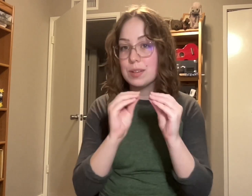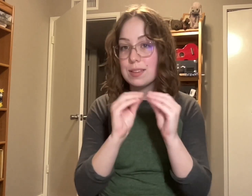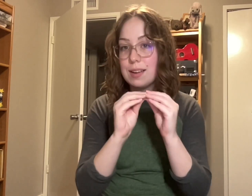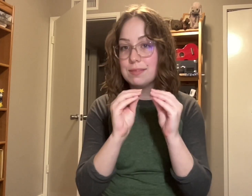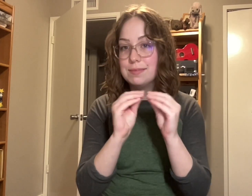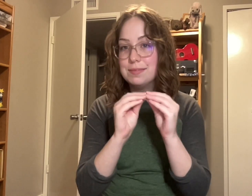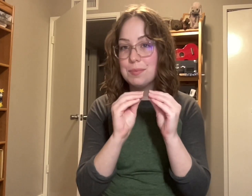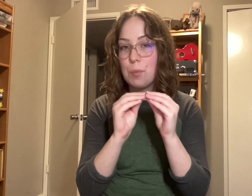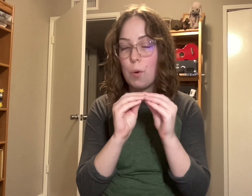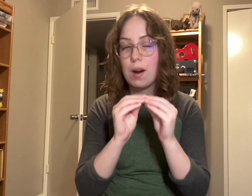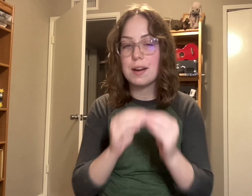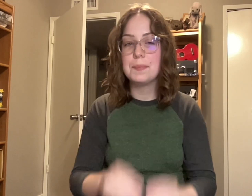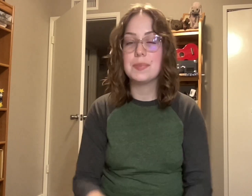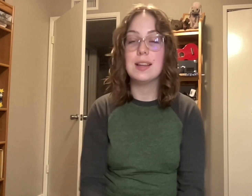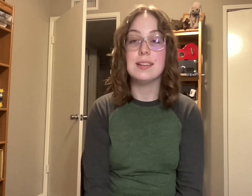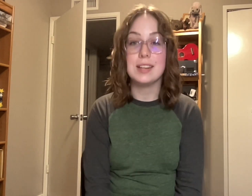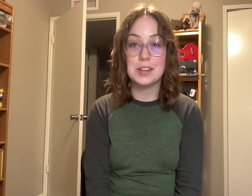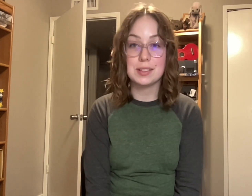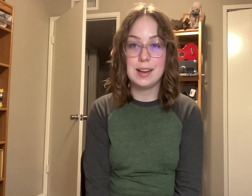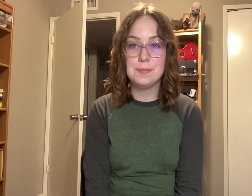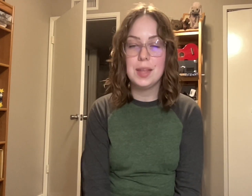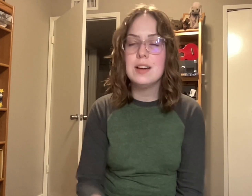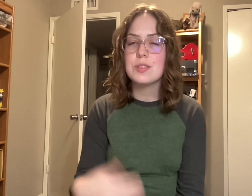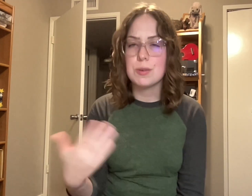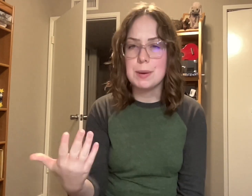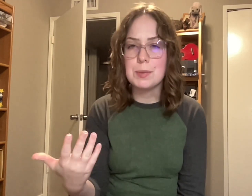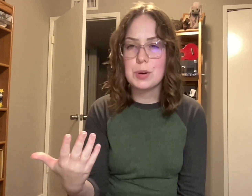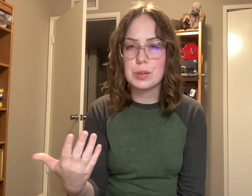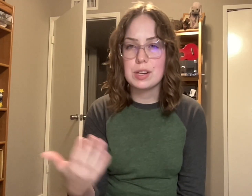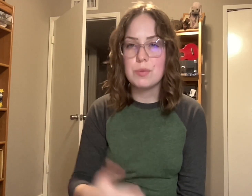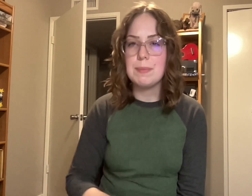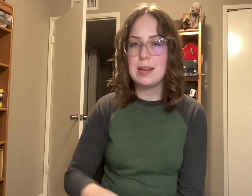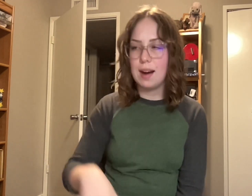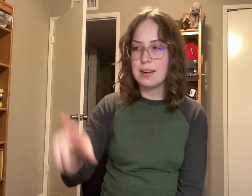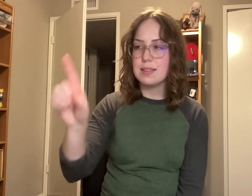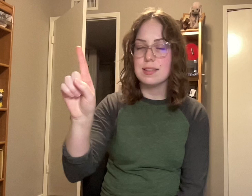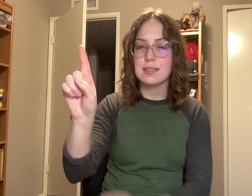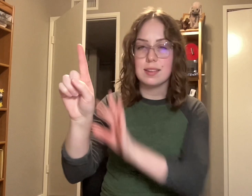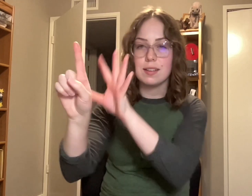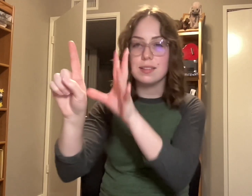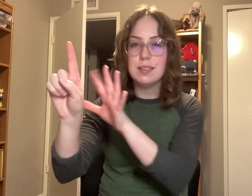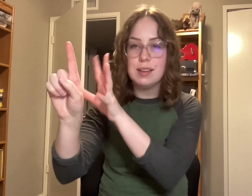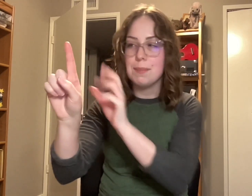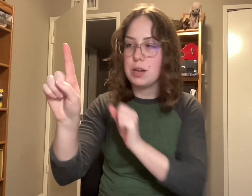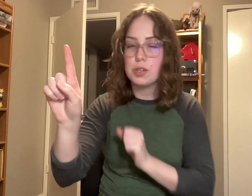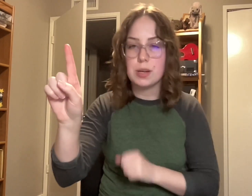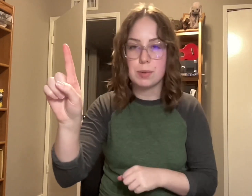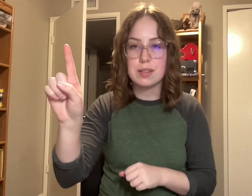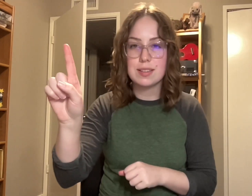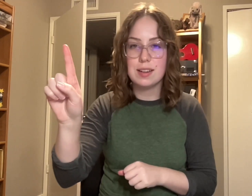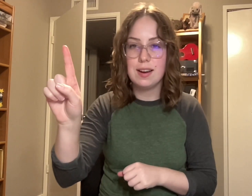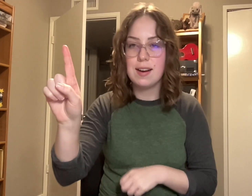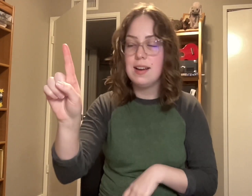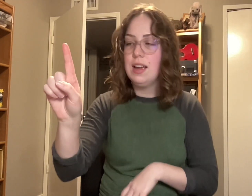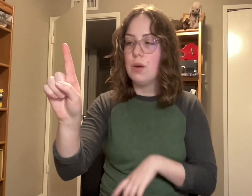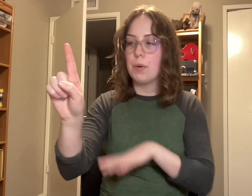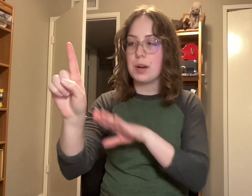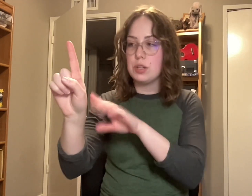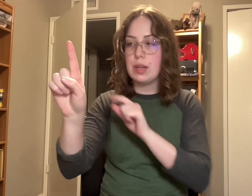sign. More, nearly. So remember earlier we made God into this little imaginary person here. Well, we're going to do that